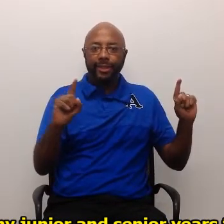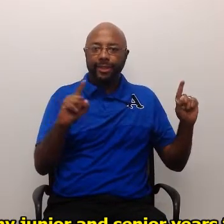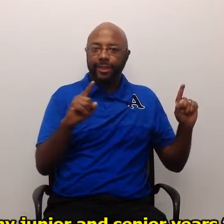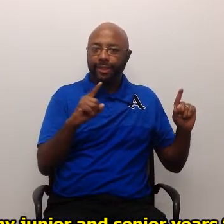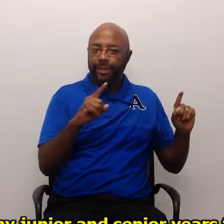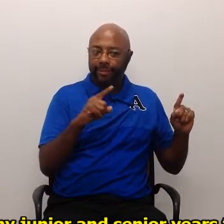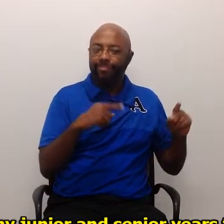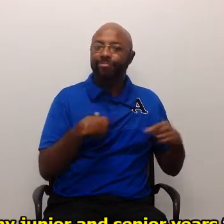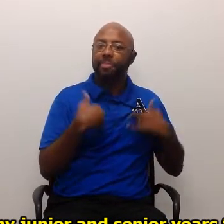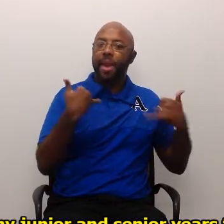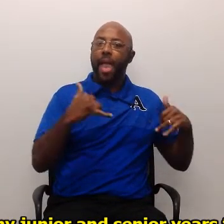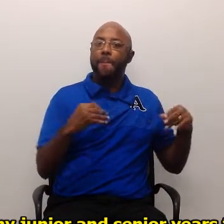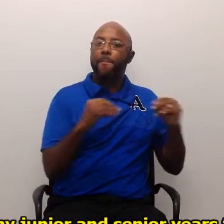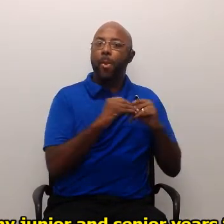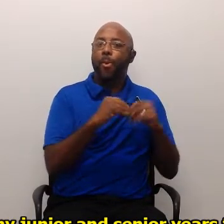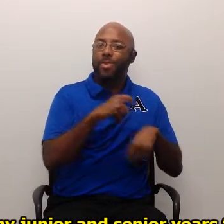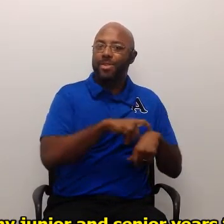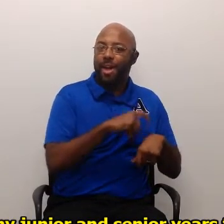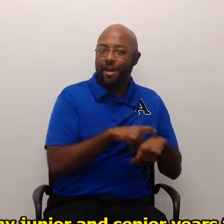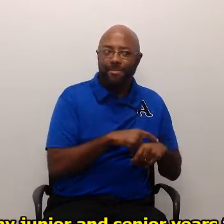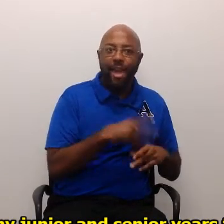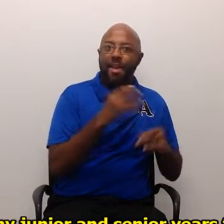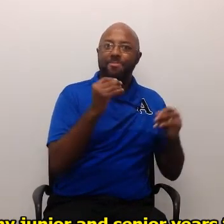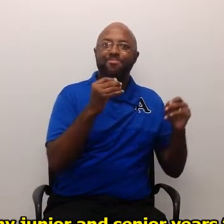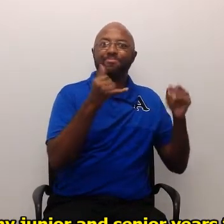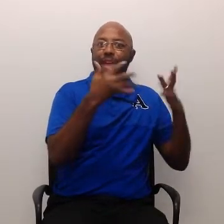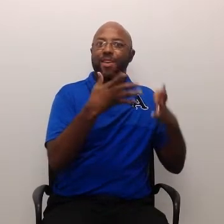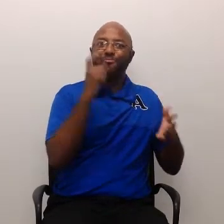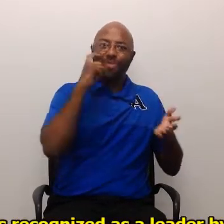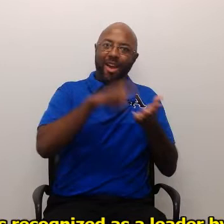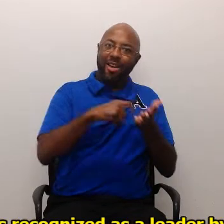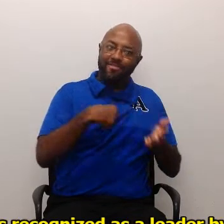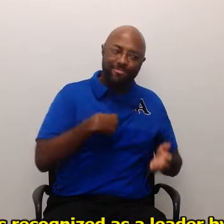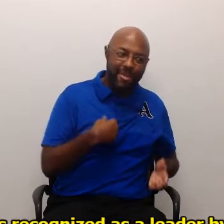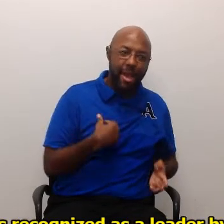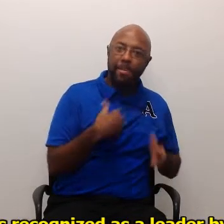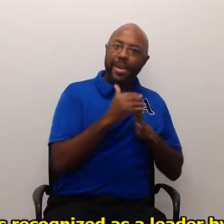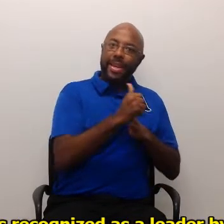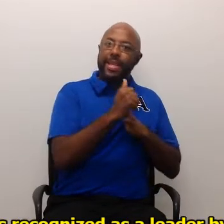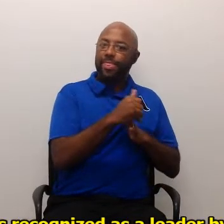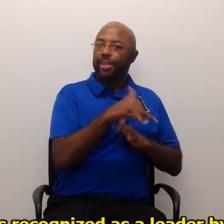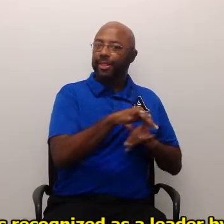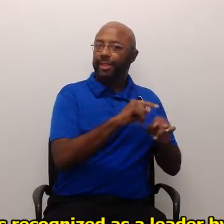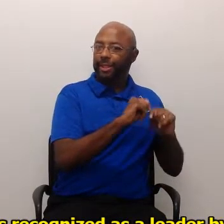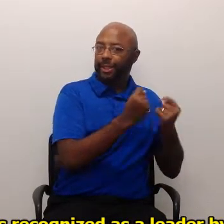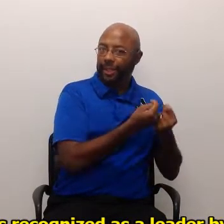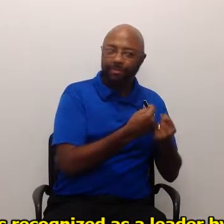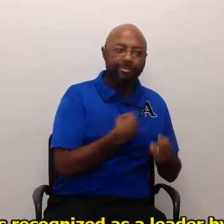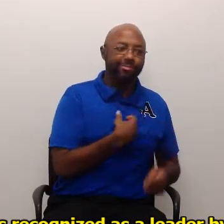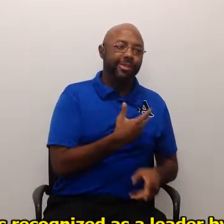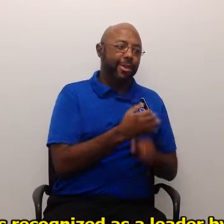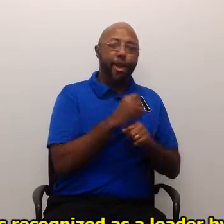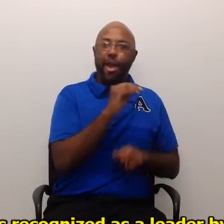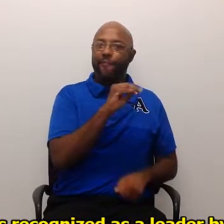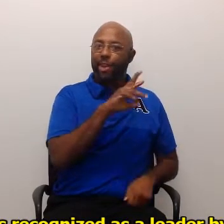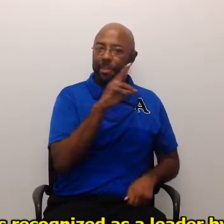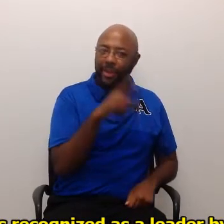an interpreter, and I finally had effective communication. I played more. I was recognized as a leader by my